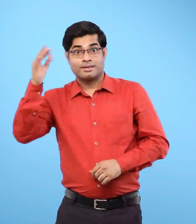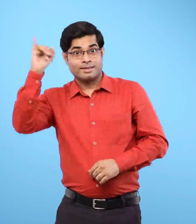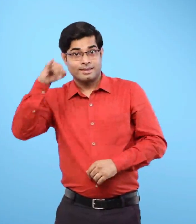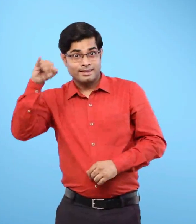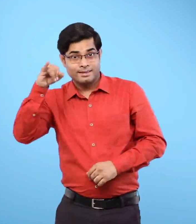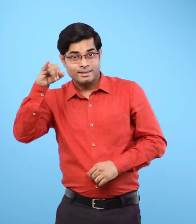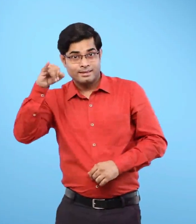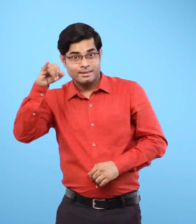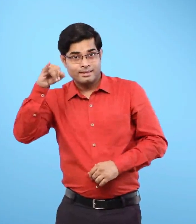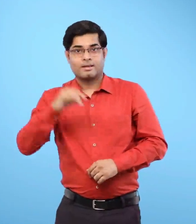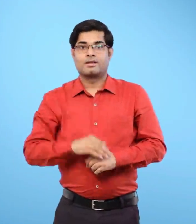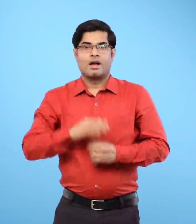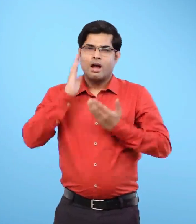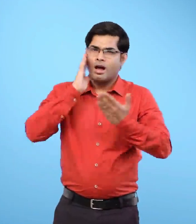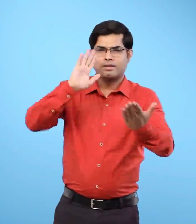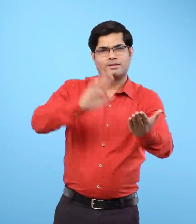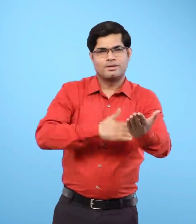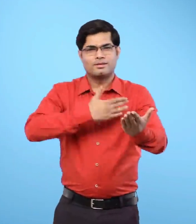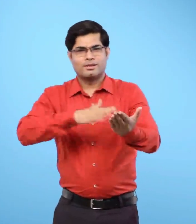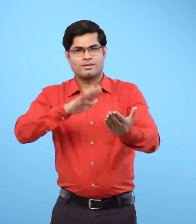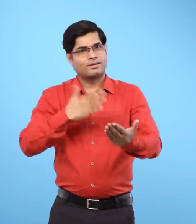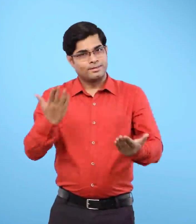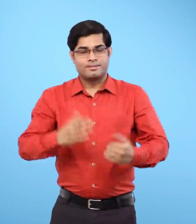period 6, Music.